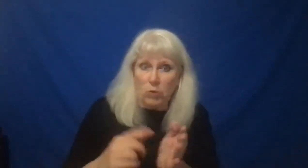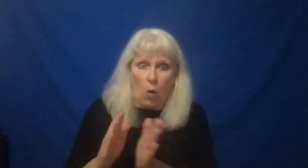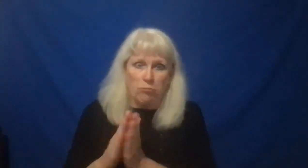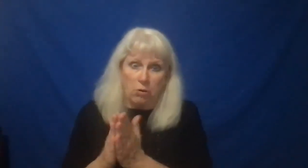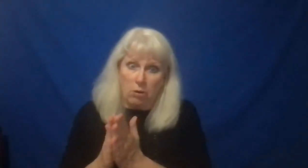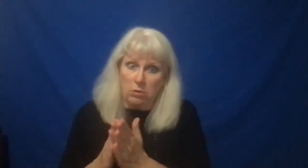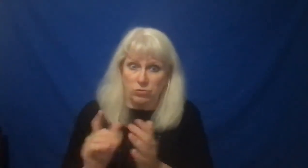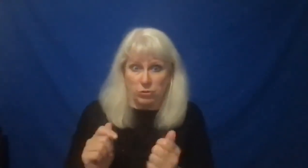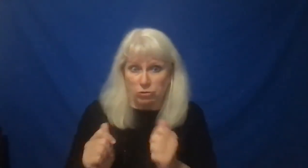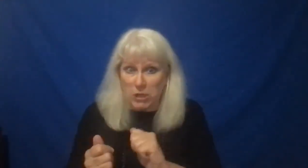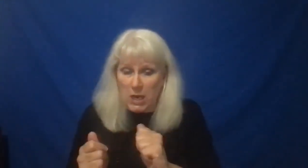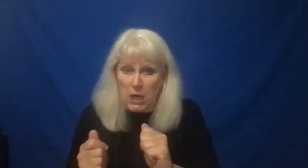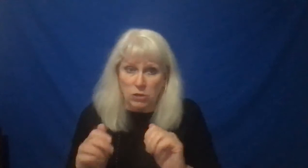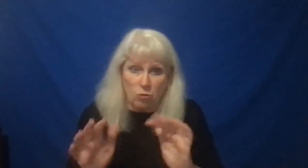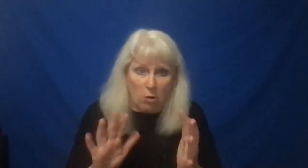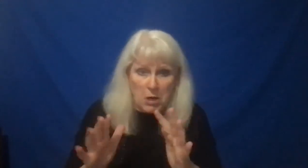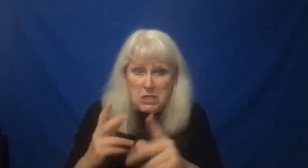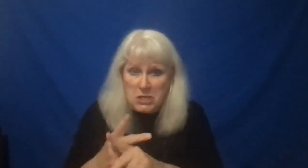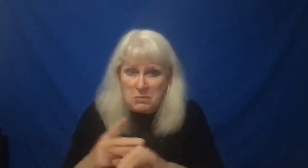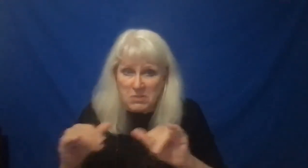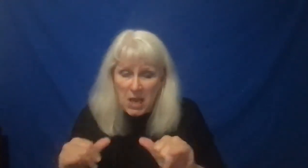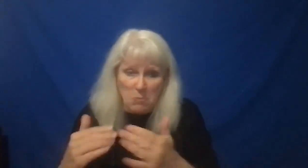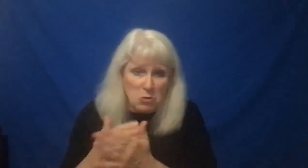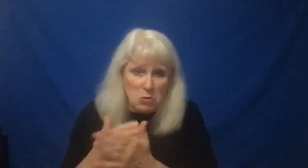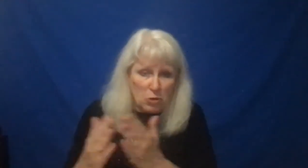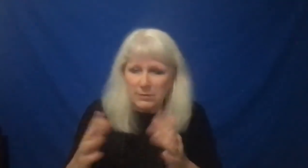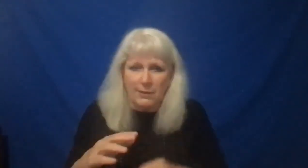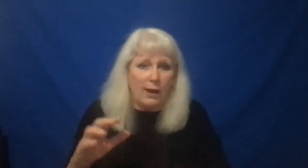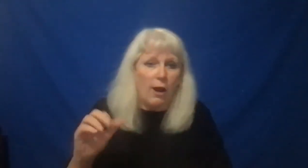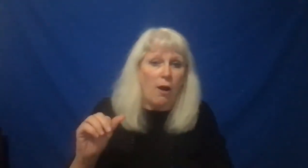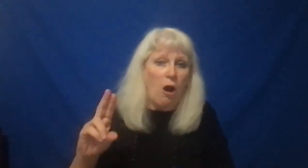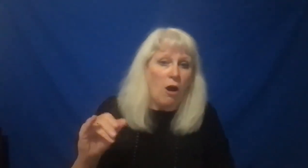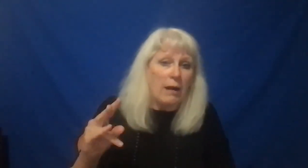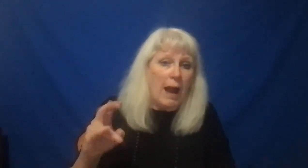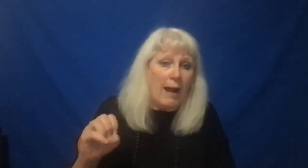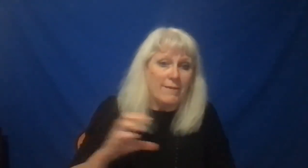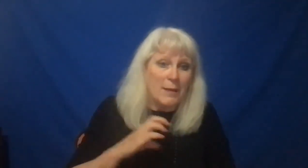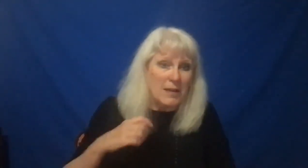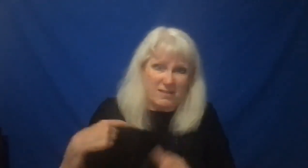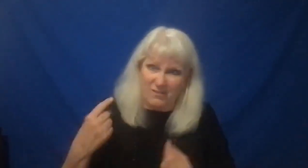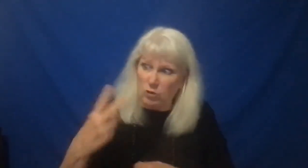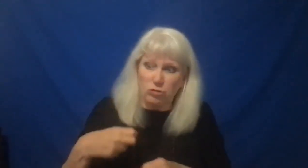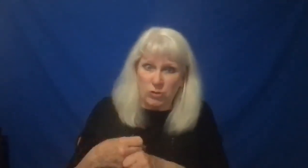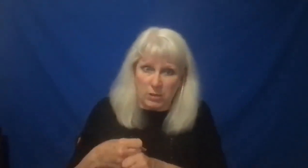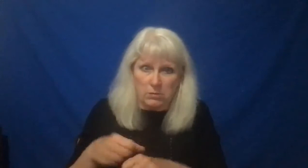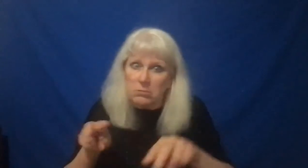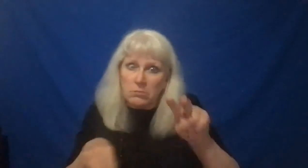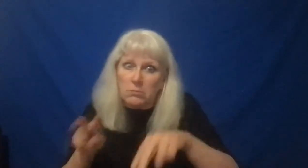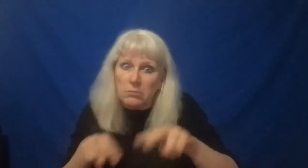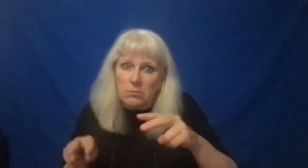We spend a lot of time on I was on archives committee for 2 years now. All of those things are very important.